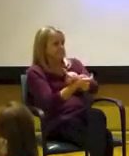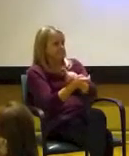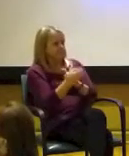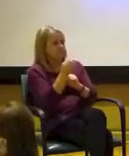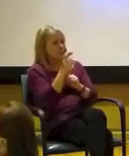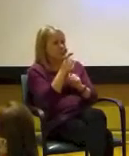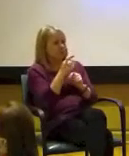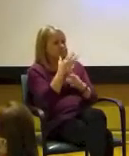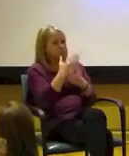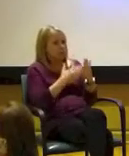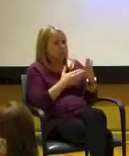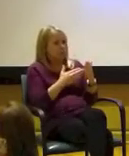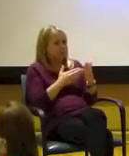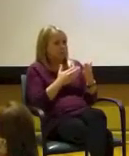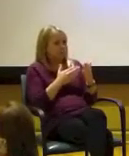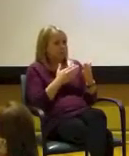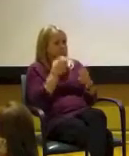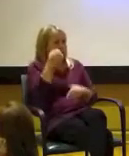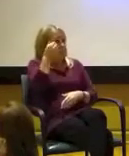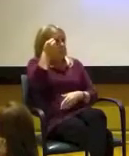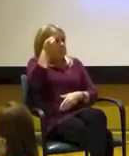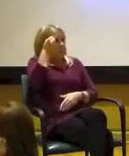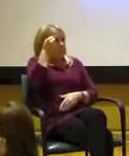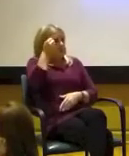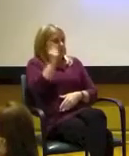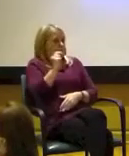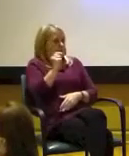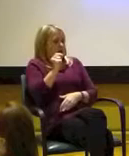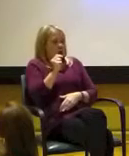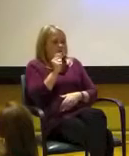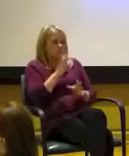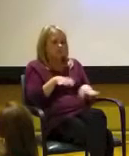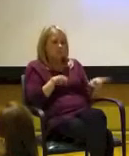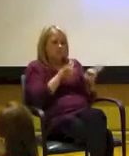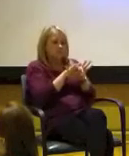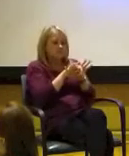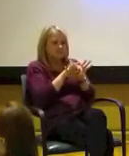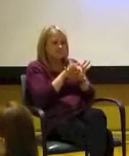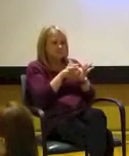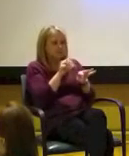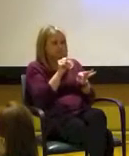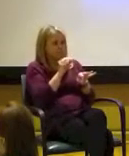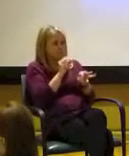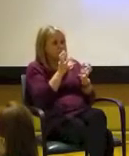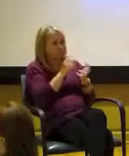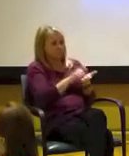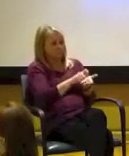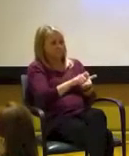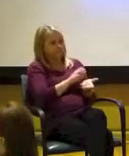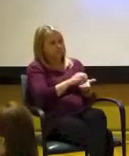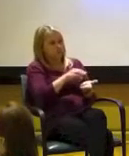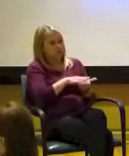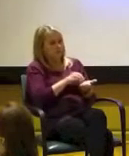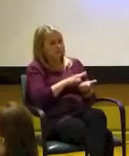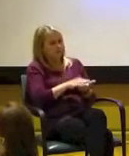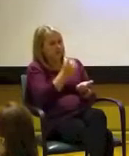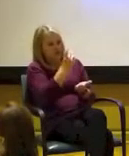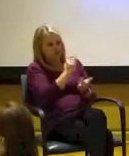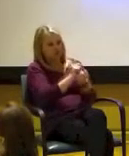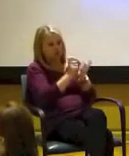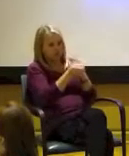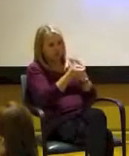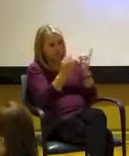social continence, which is so important. So we like to document changes